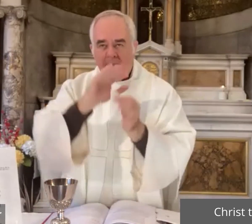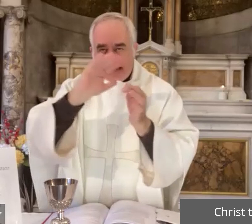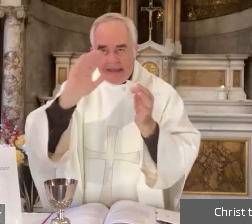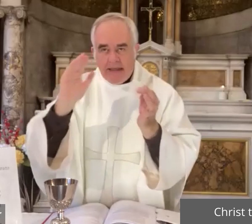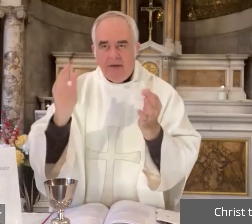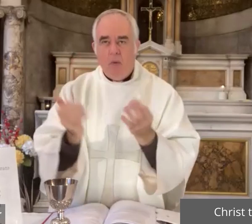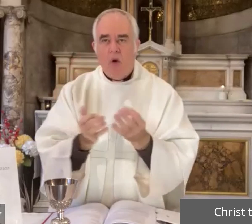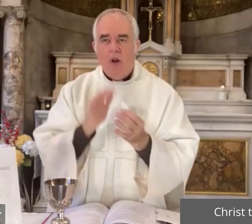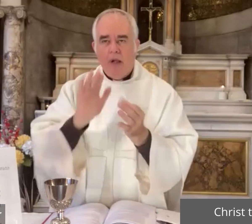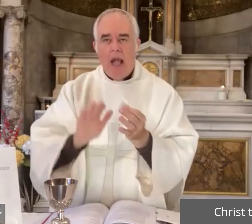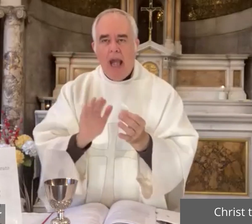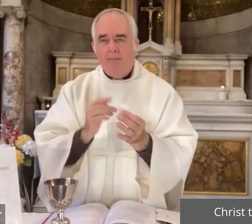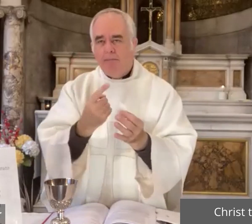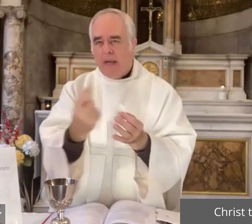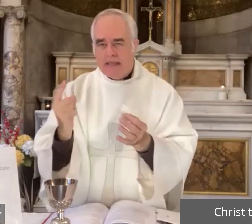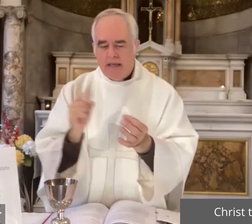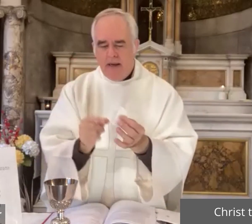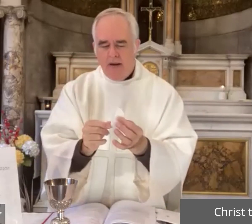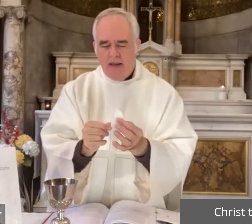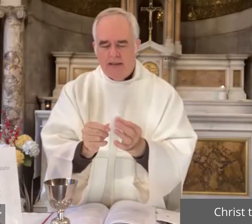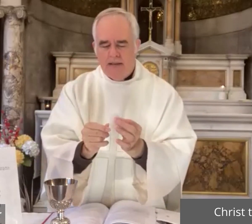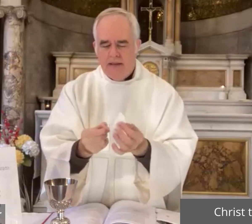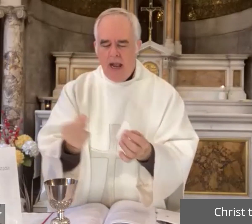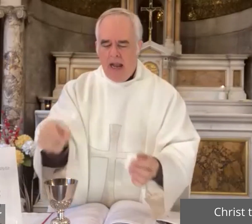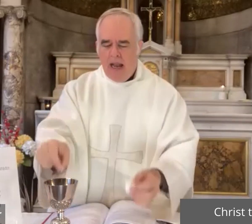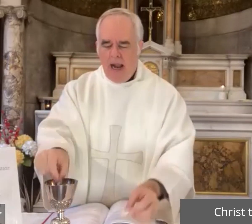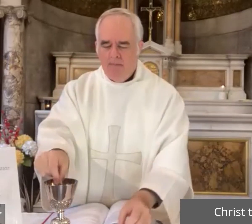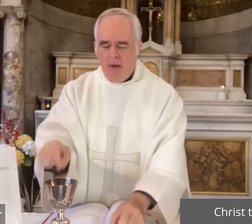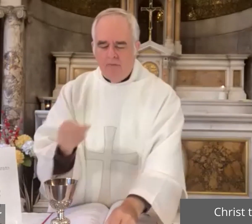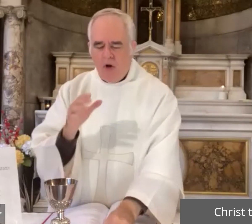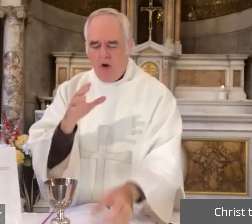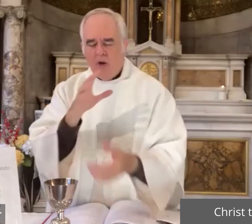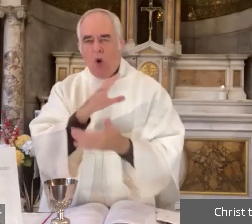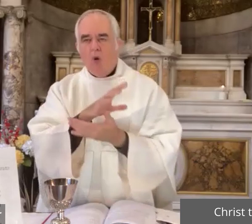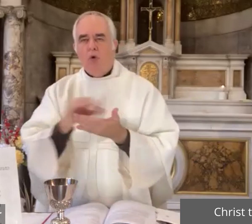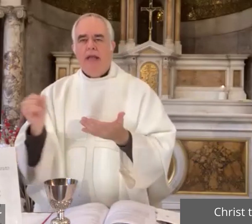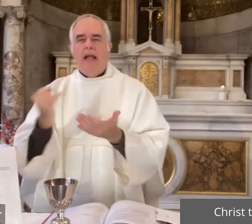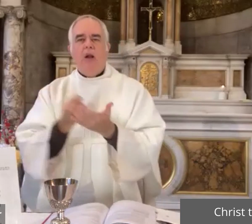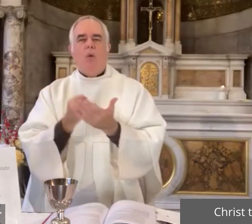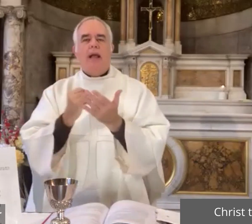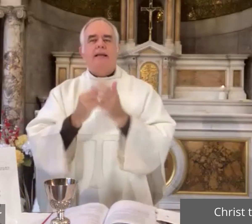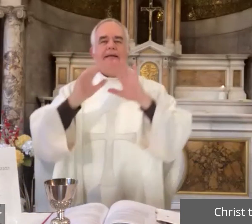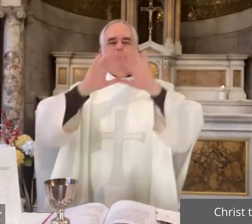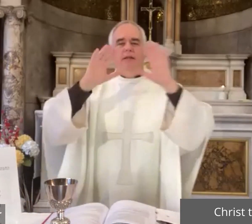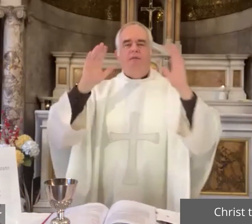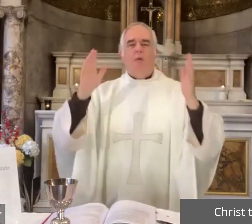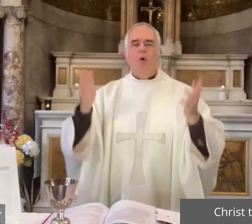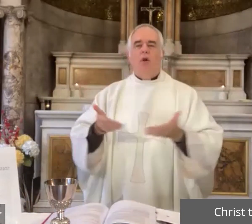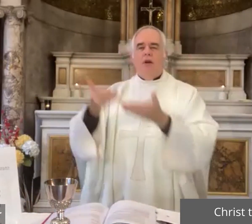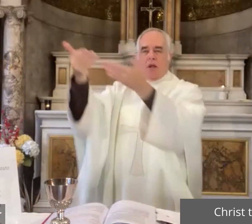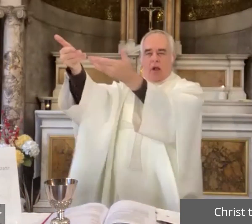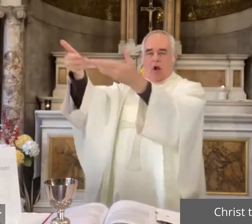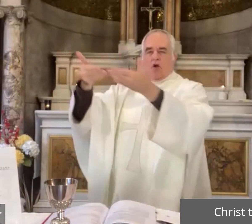take away the sins of the world, have mercy on us. Lamb of God, you take away the sins